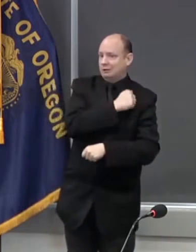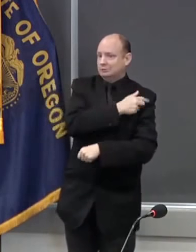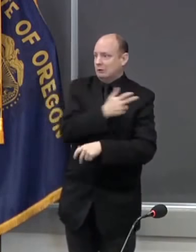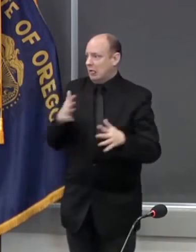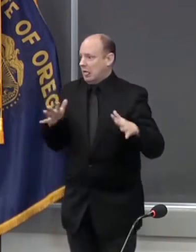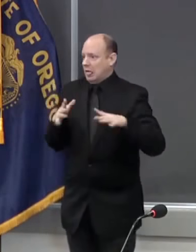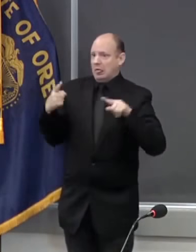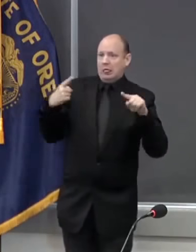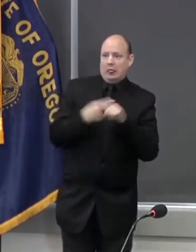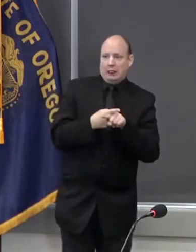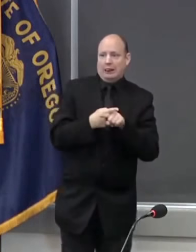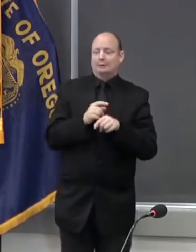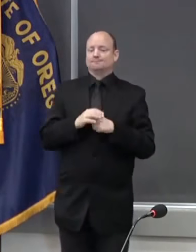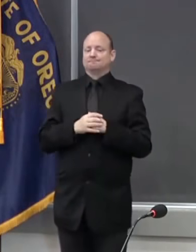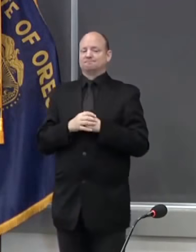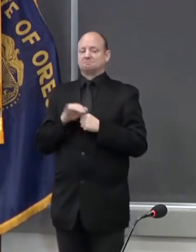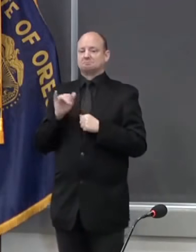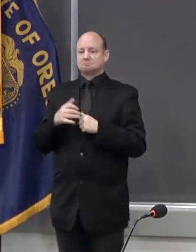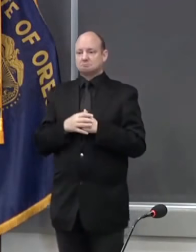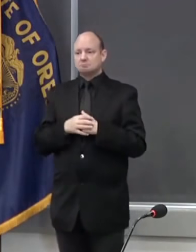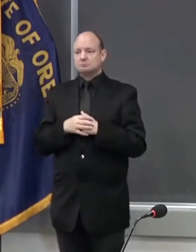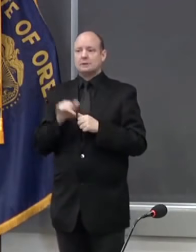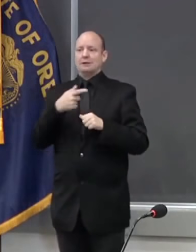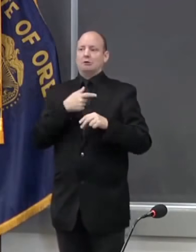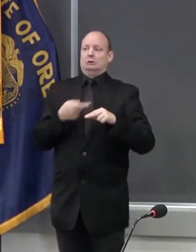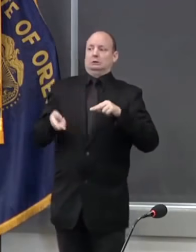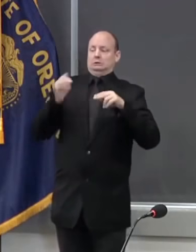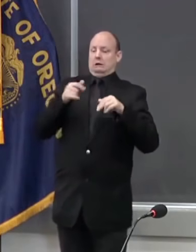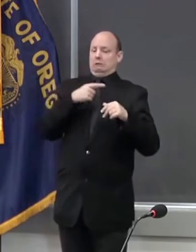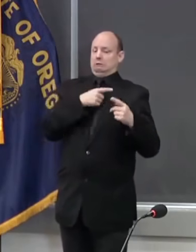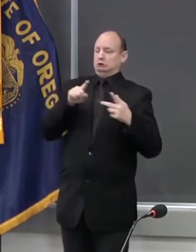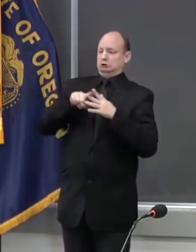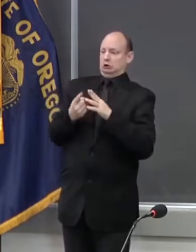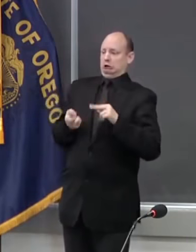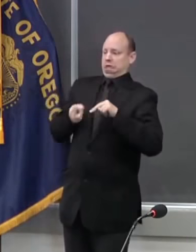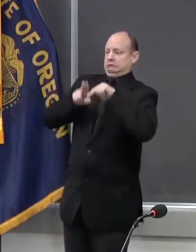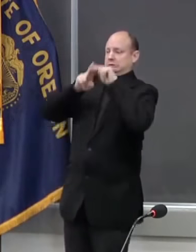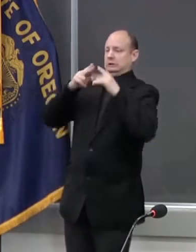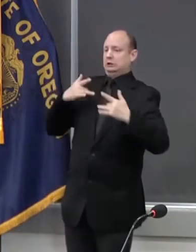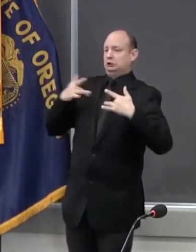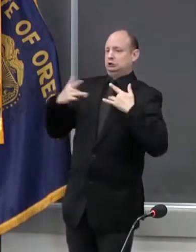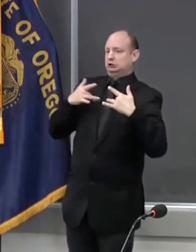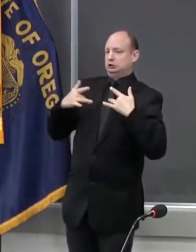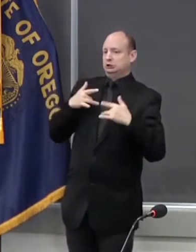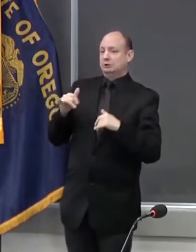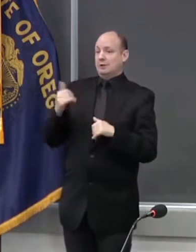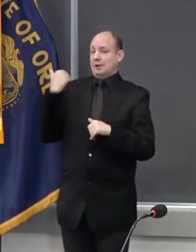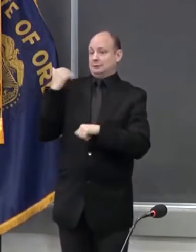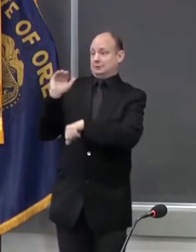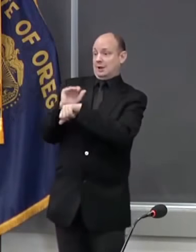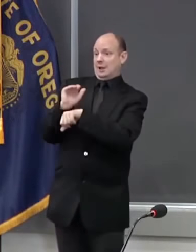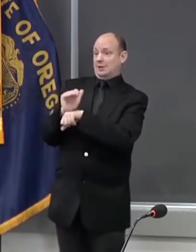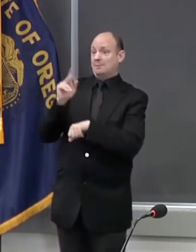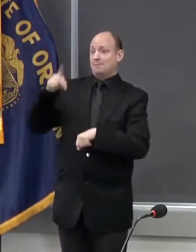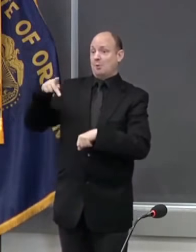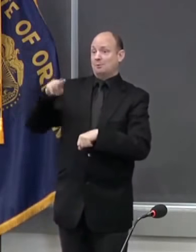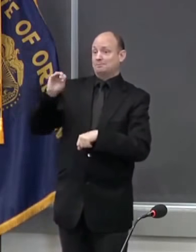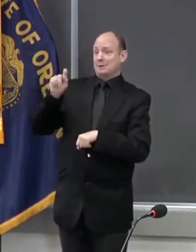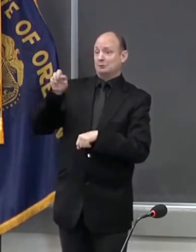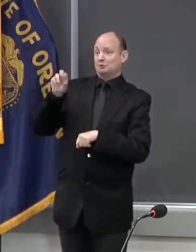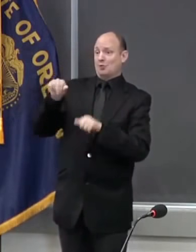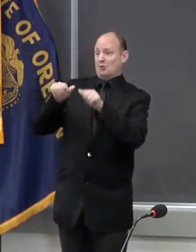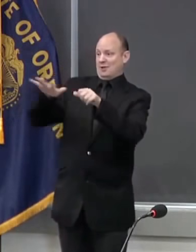increased the concern for us. And so last night, we've seen in the Portland metro area that Region